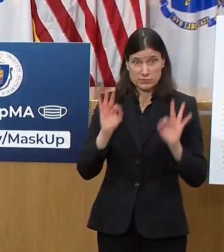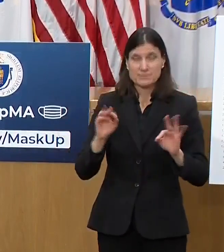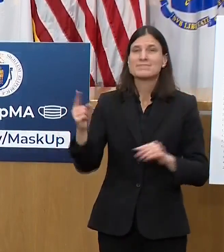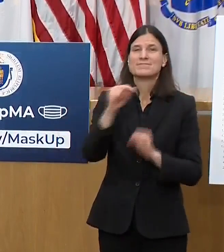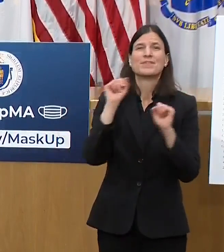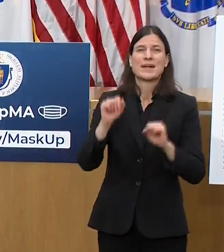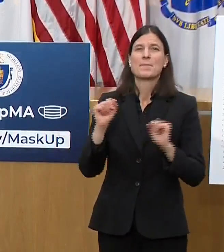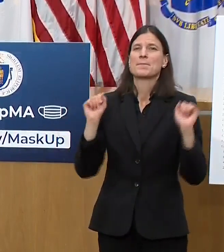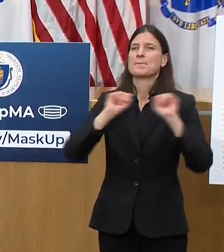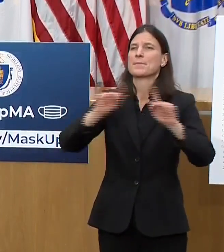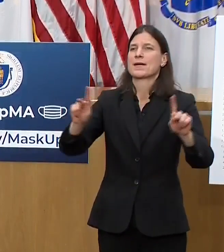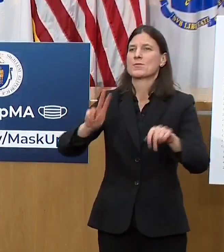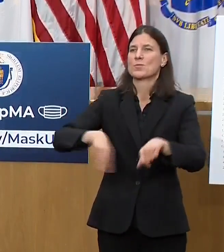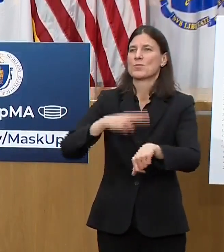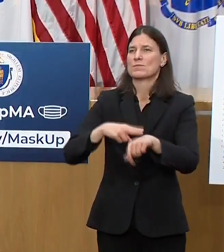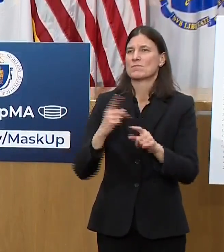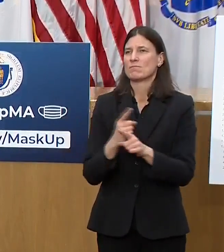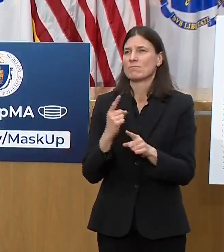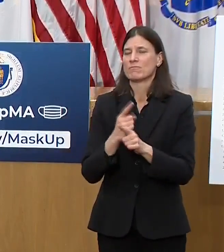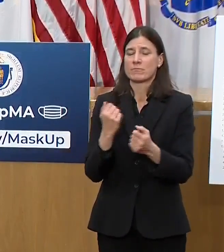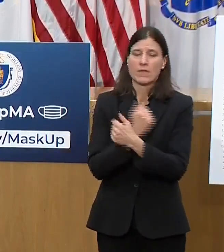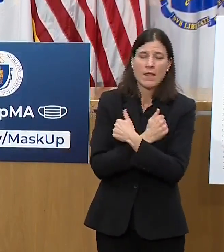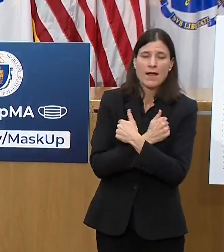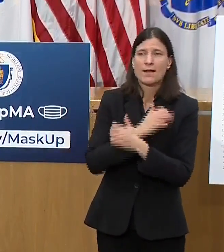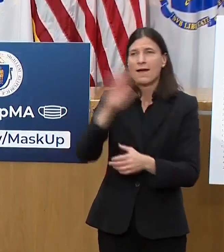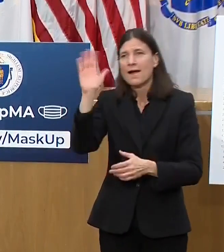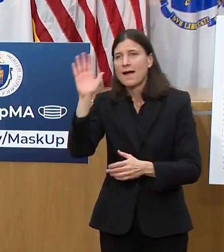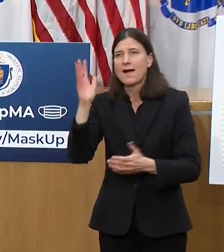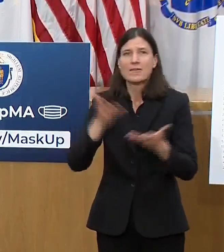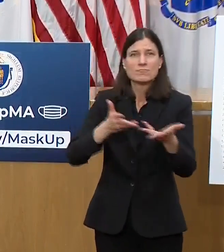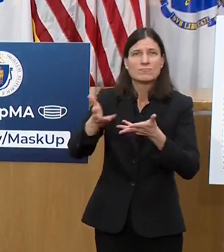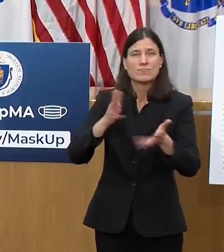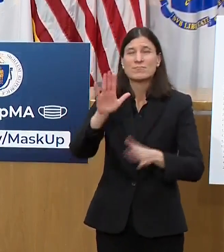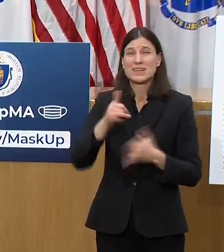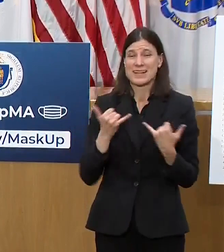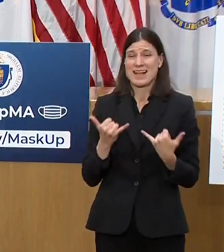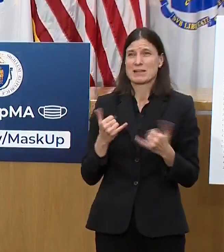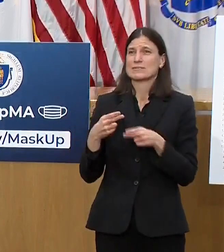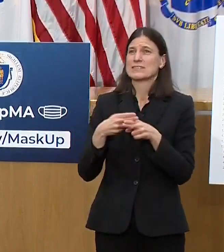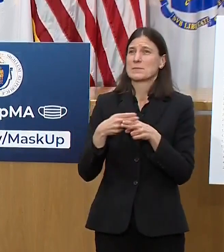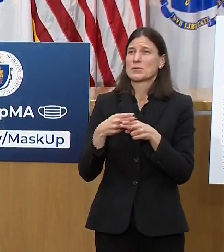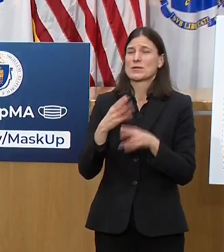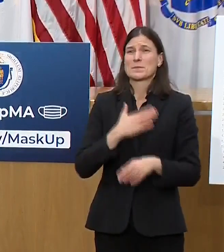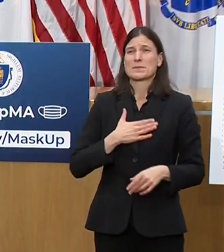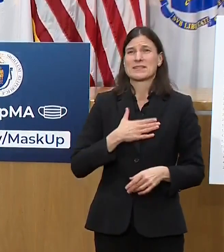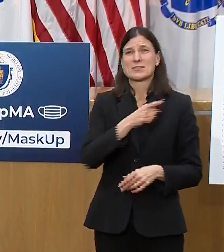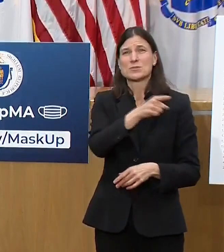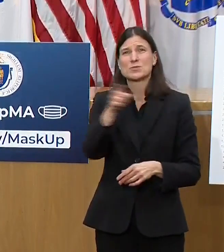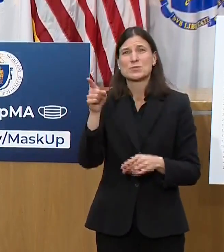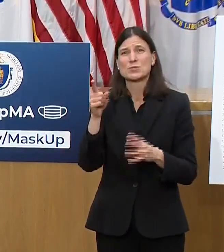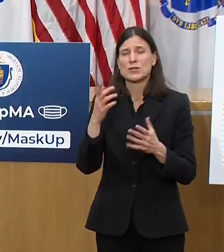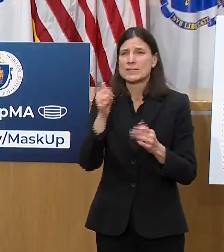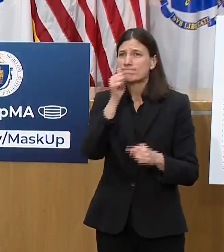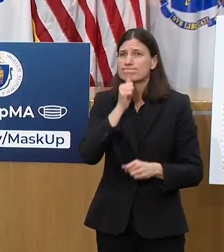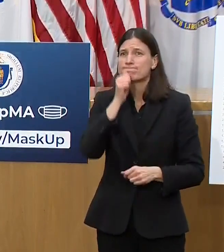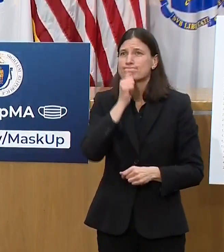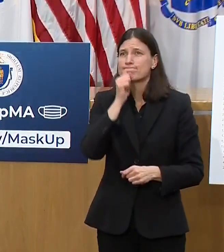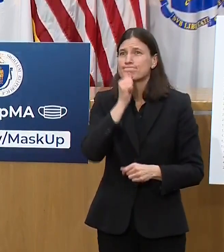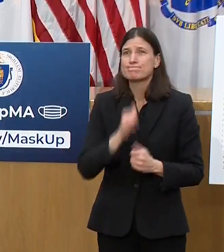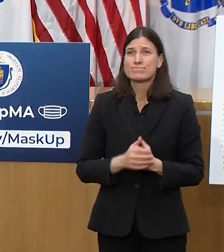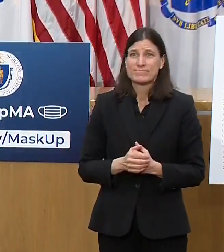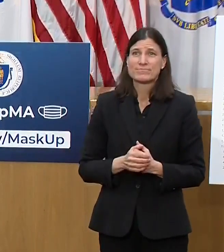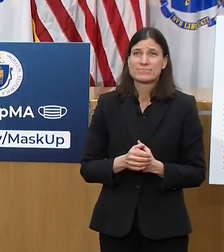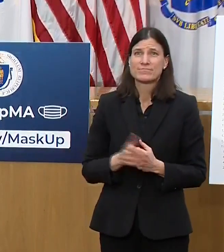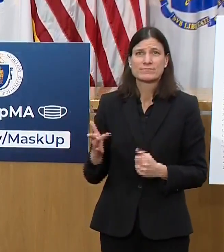a short period of time. On behalf of all of our nurses and healthcare colleagues, I do want to join with the